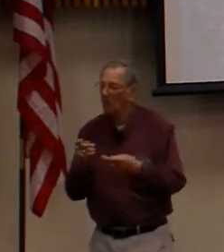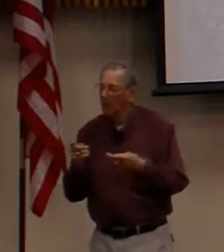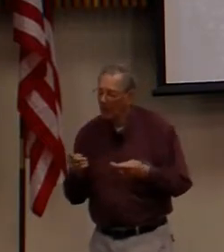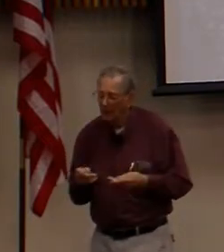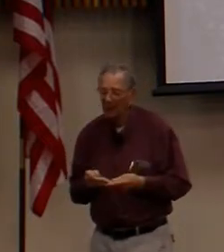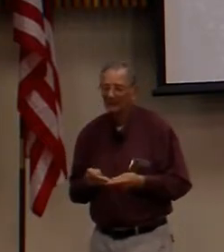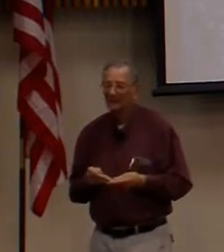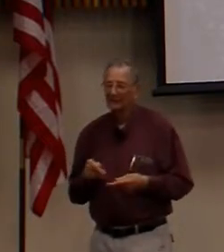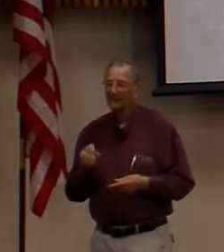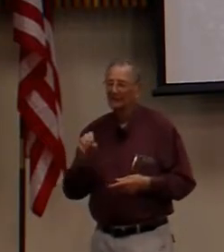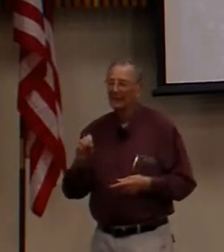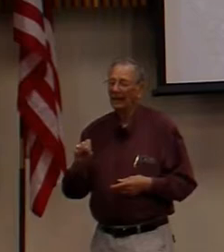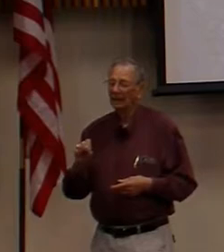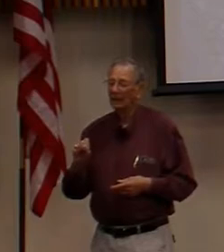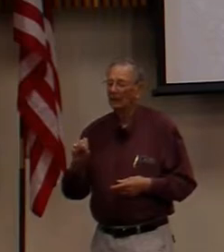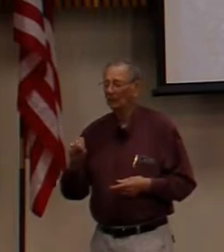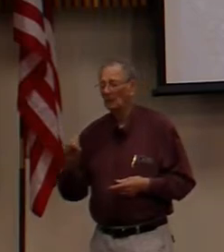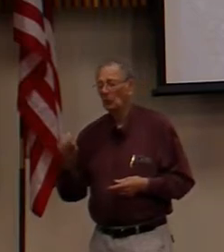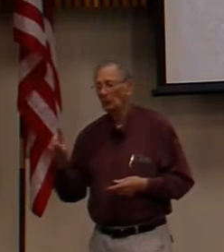in Santo Domingo.